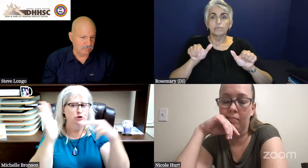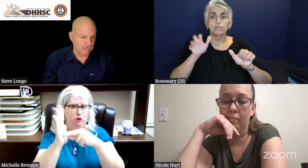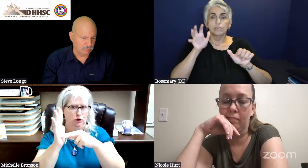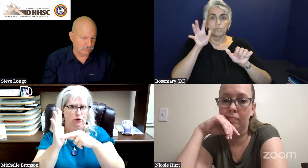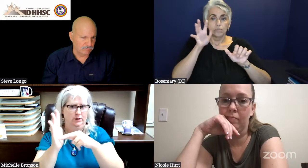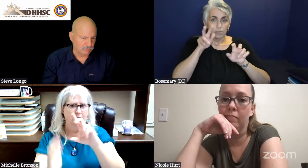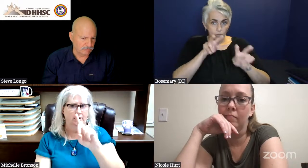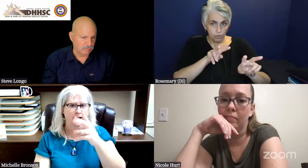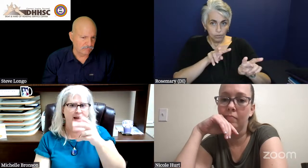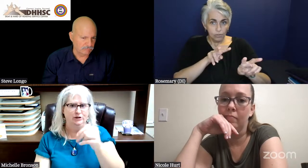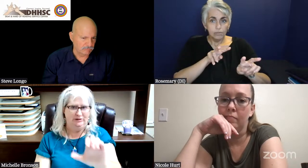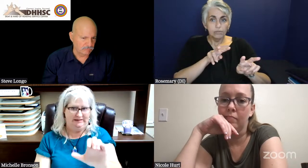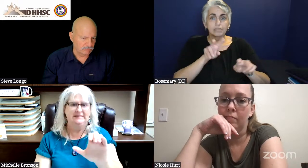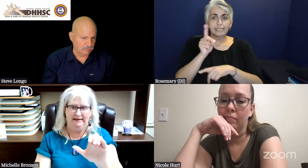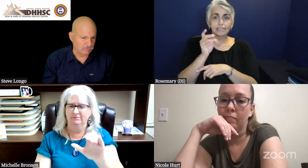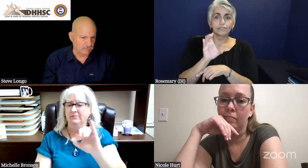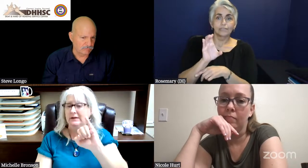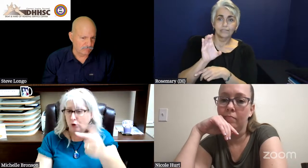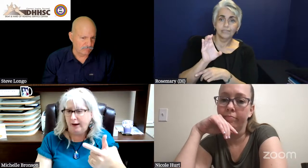to post